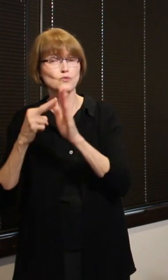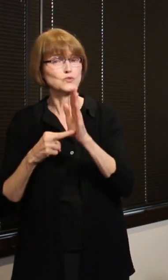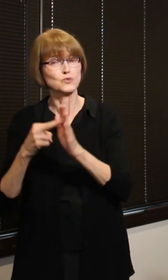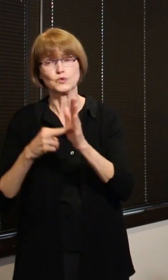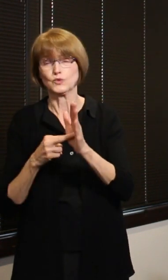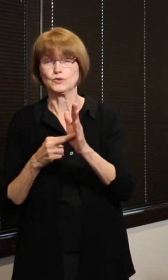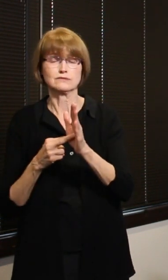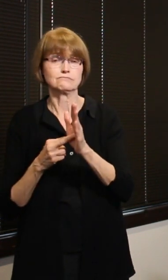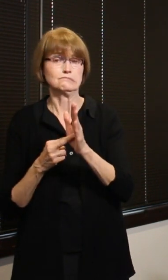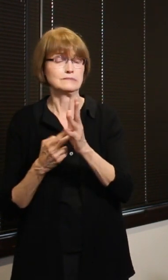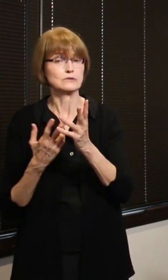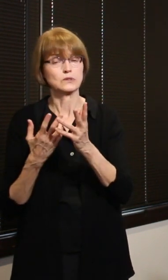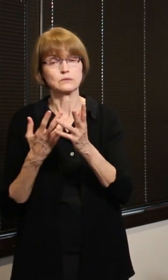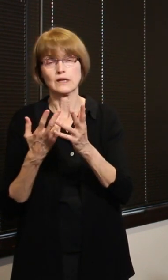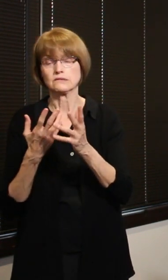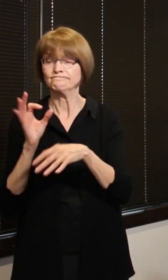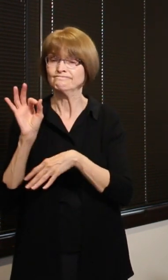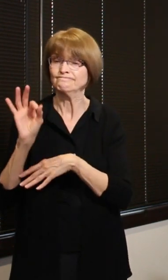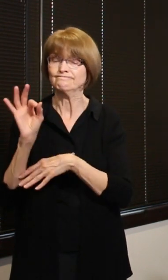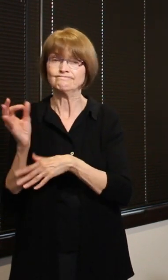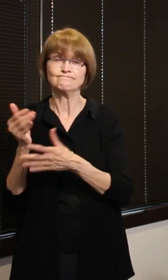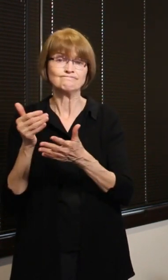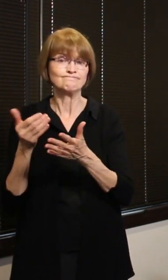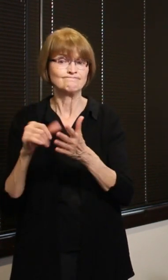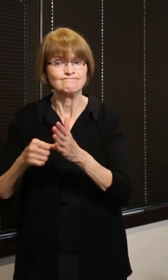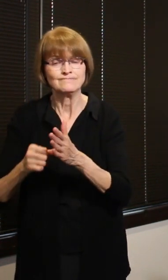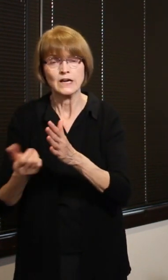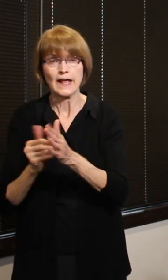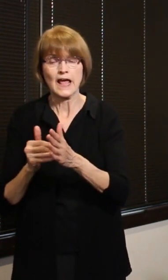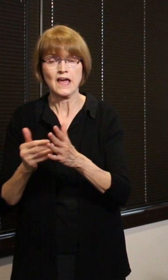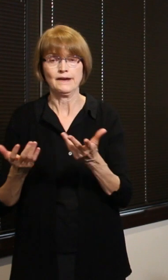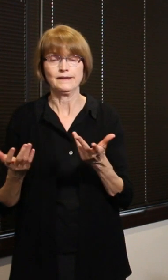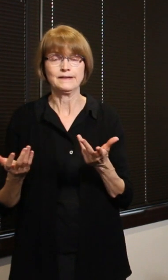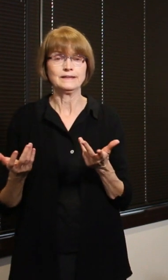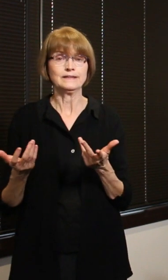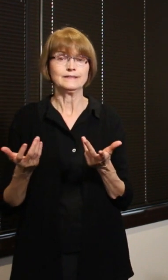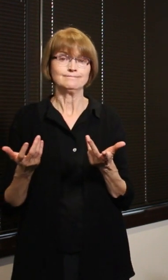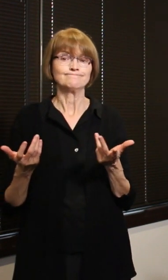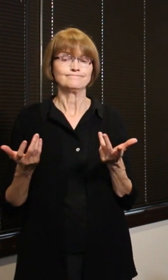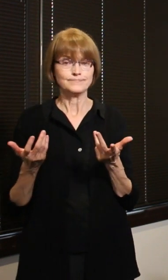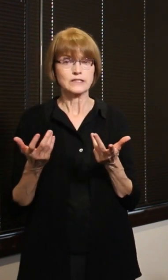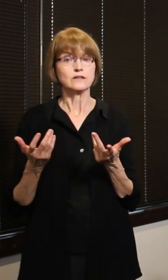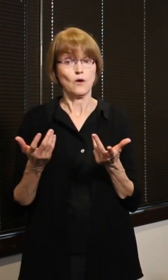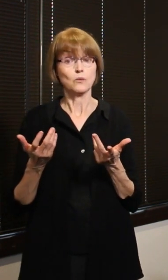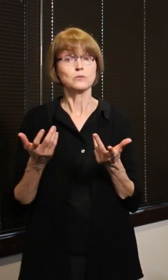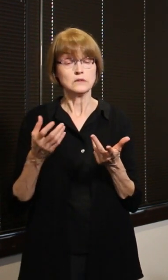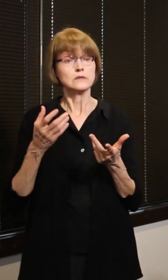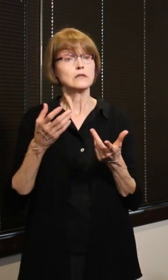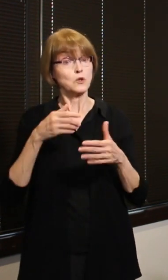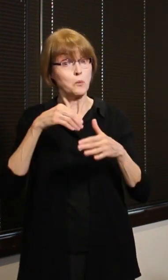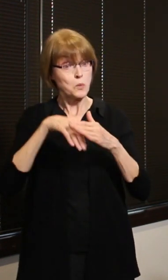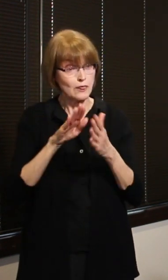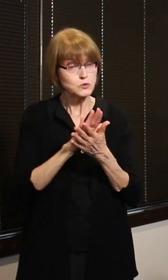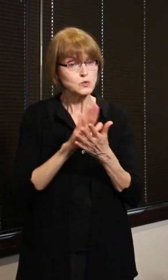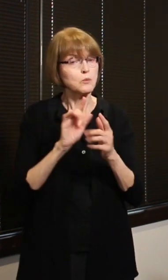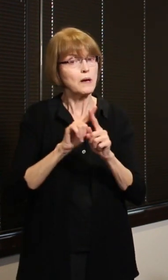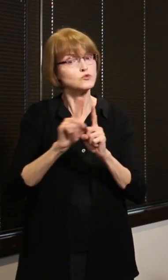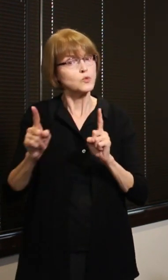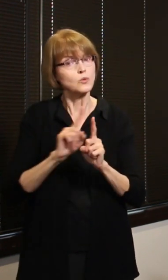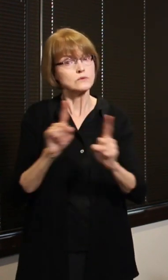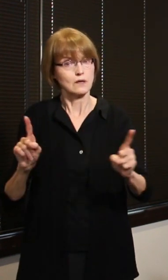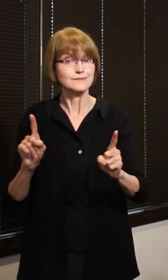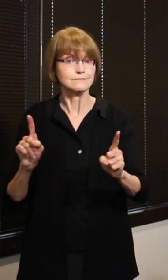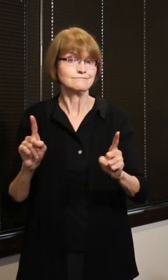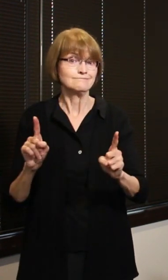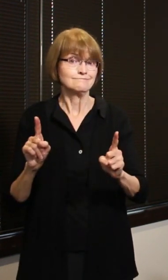about repeatedly here. And that includes, social distancing as much